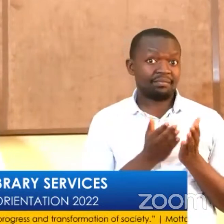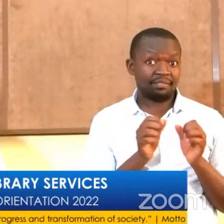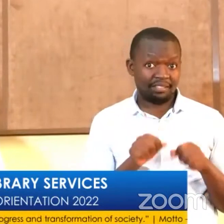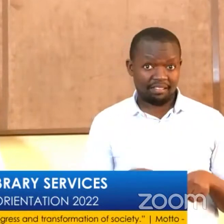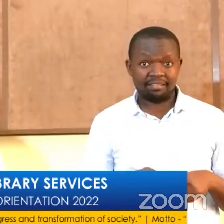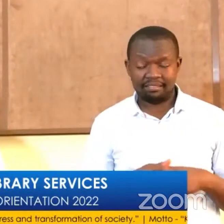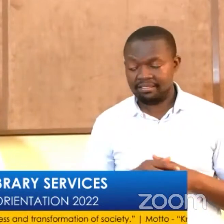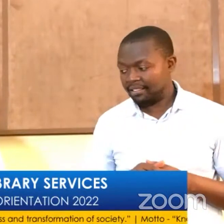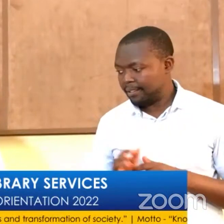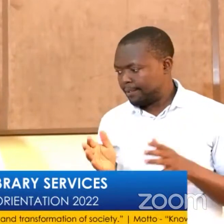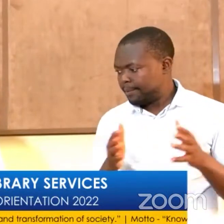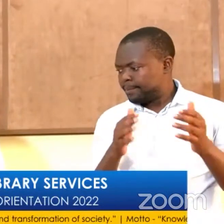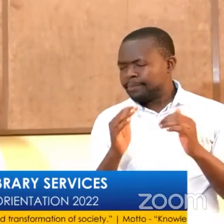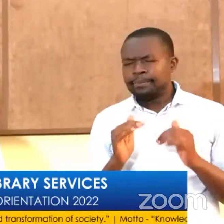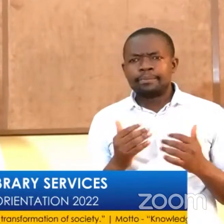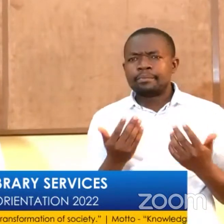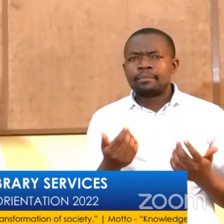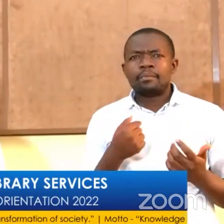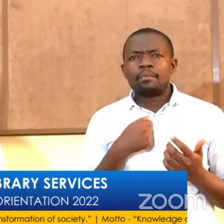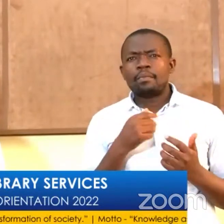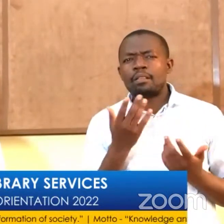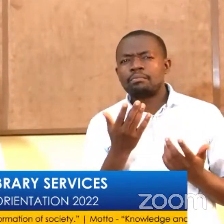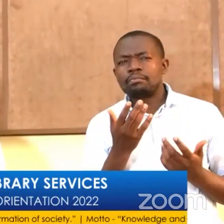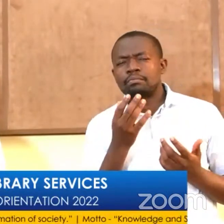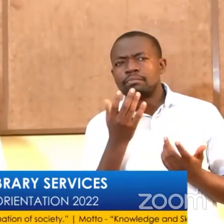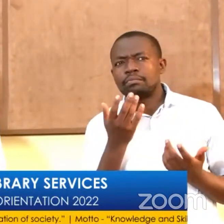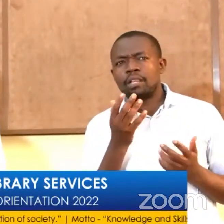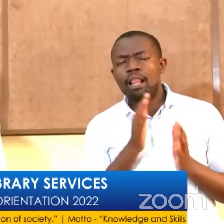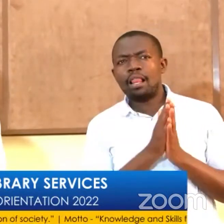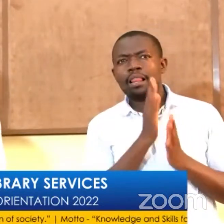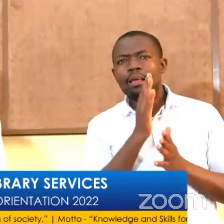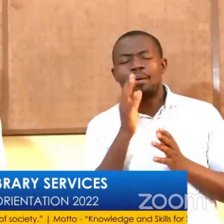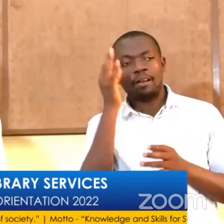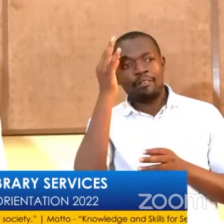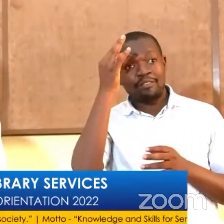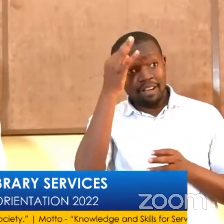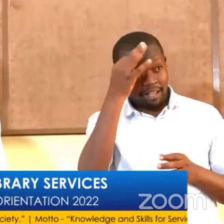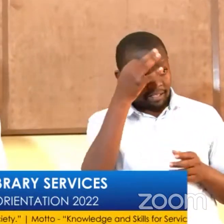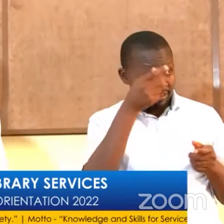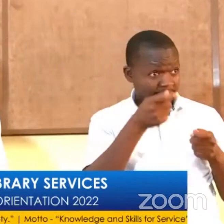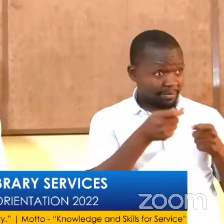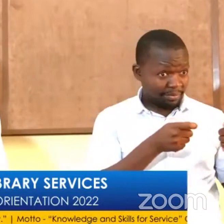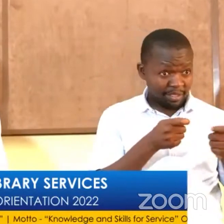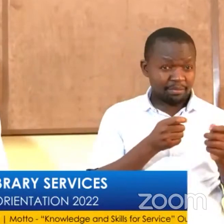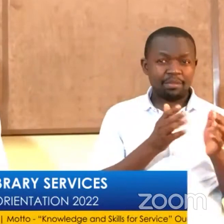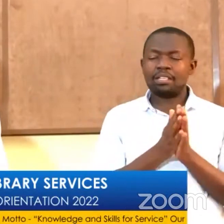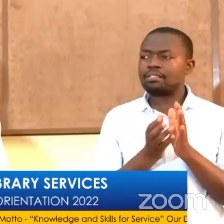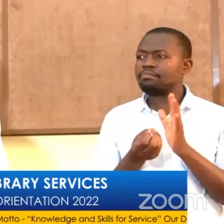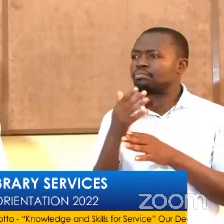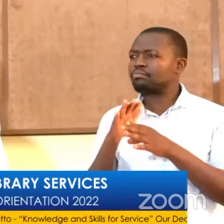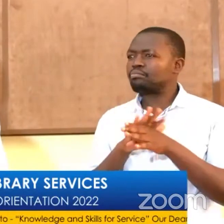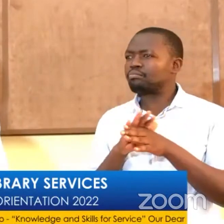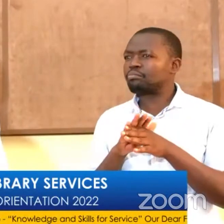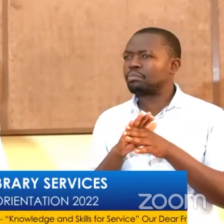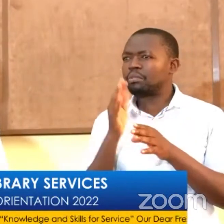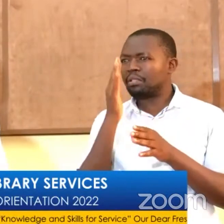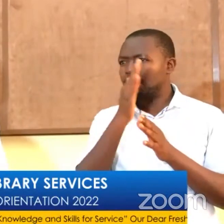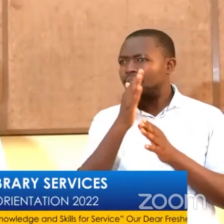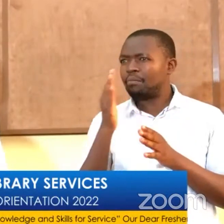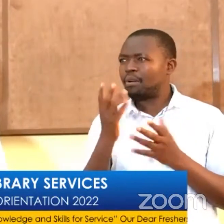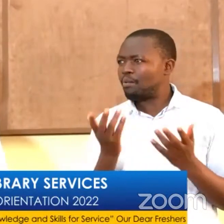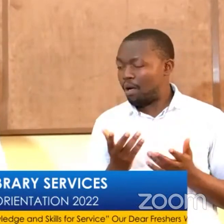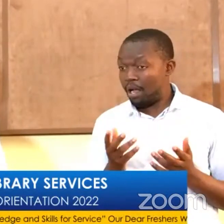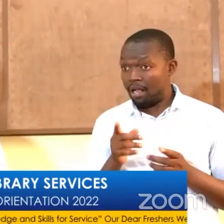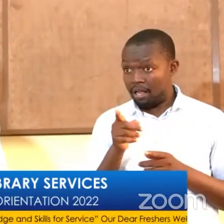Where can I find the library for the Faculty of Management and Entrepreneurship? You will